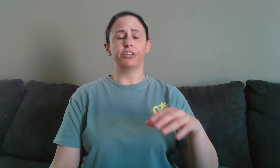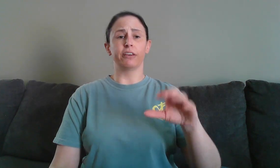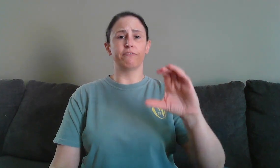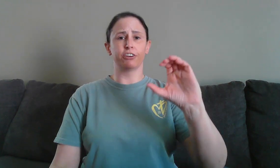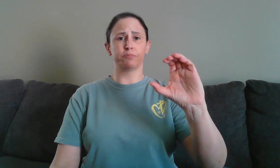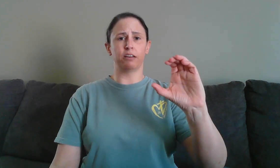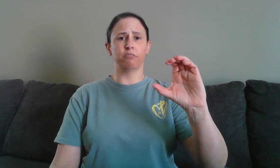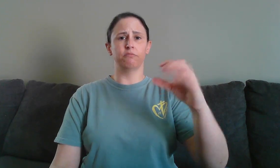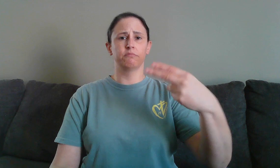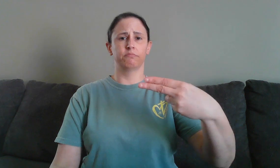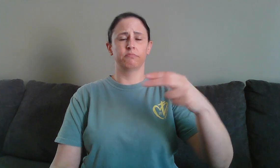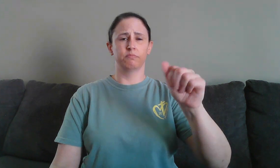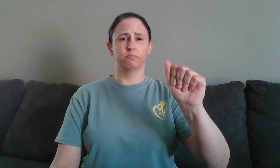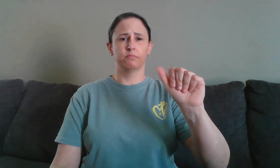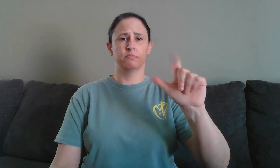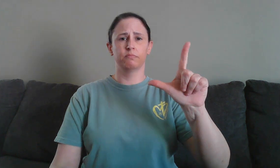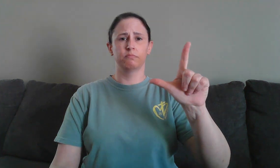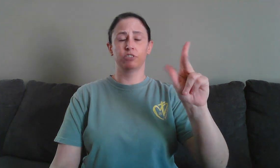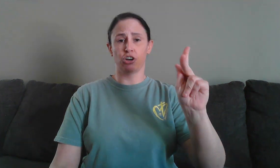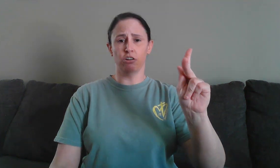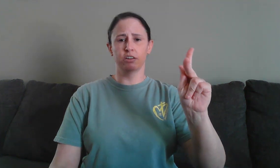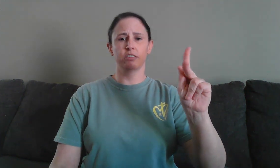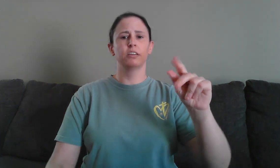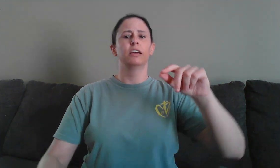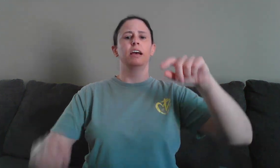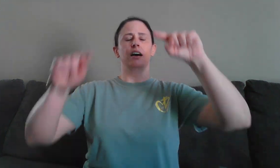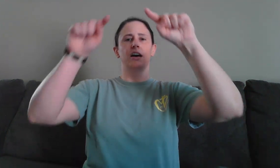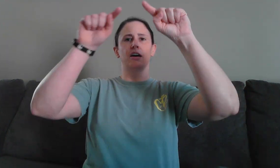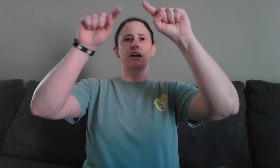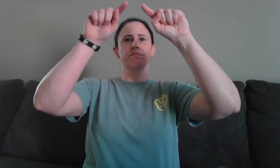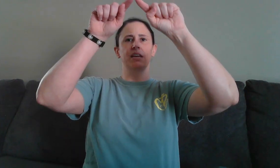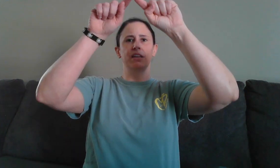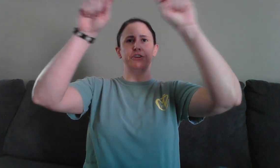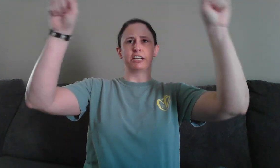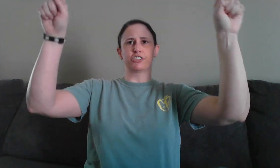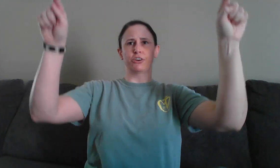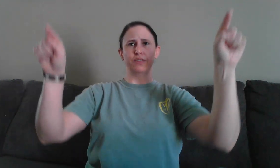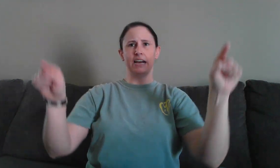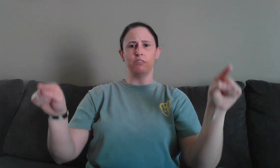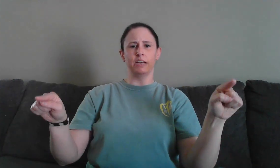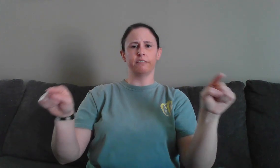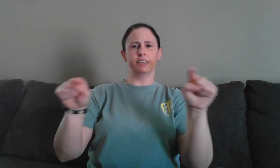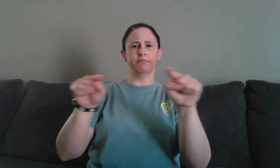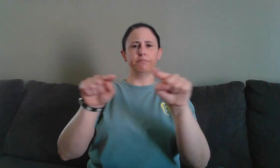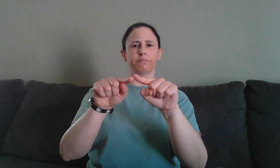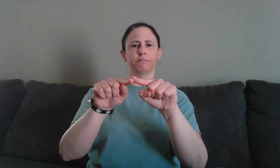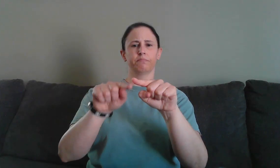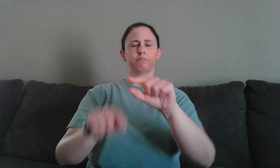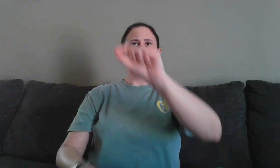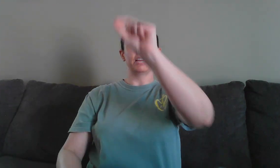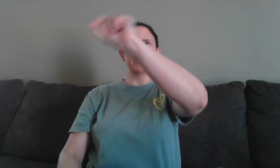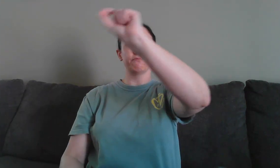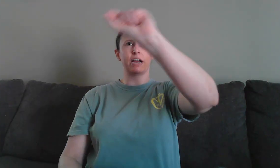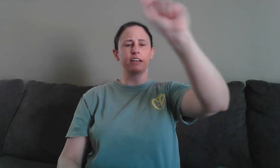can fingerspell chalk. And then you might show the outline of it and then writing on